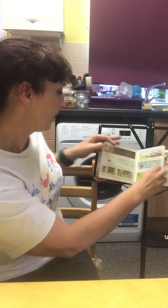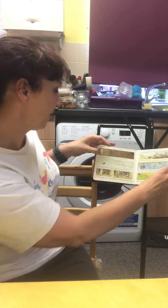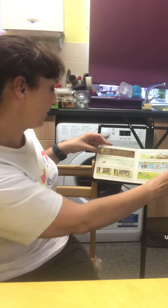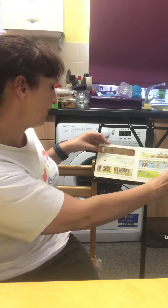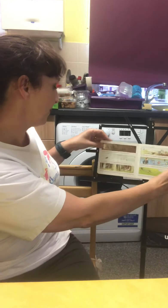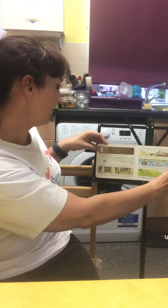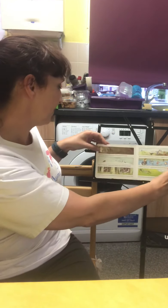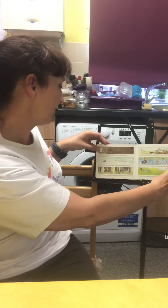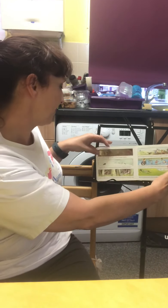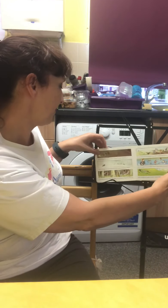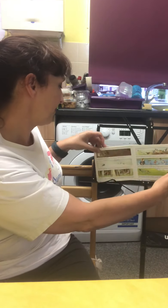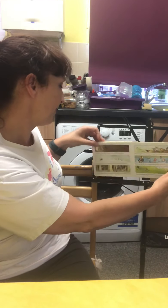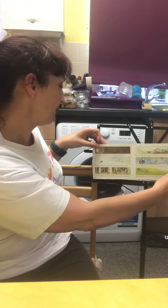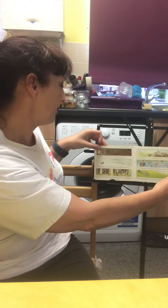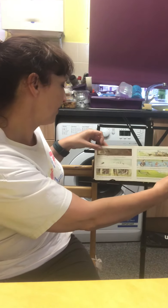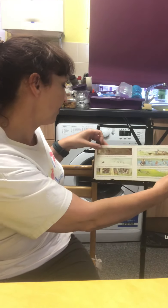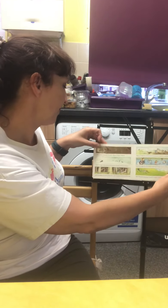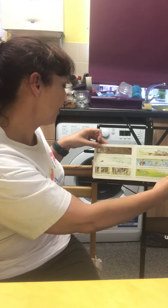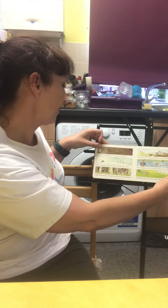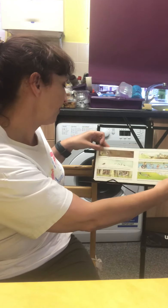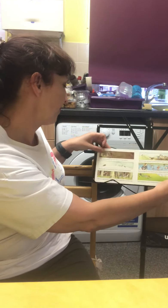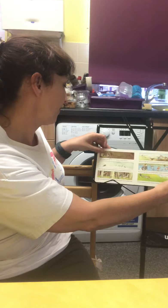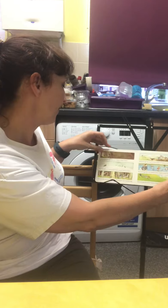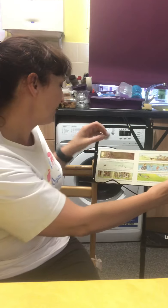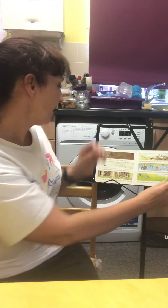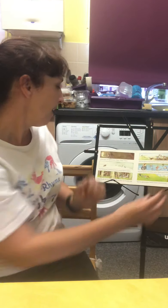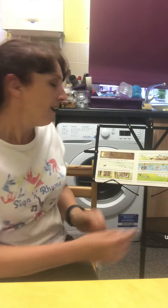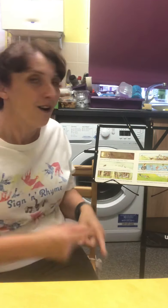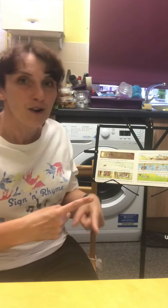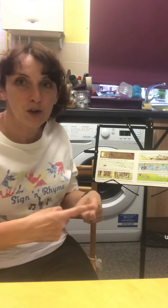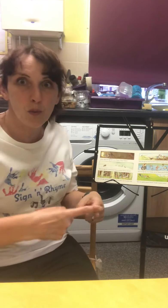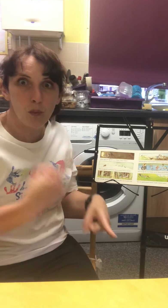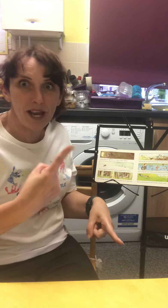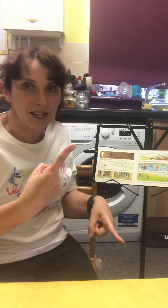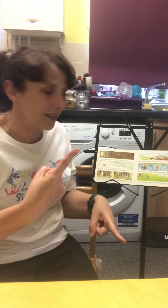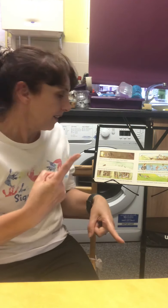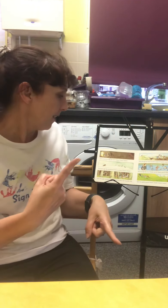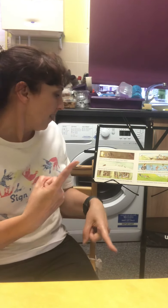Quick!